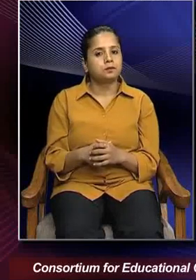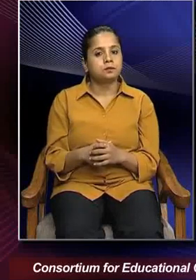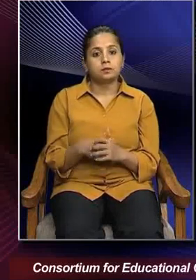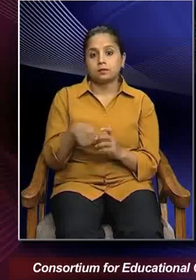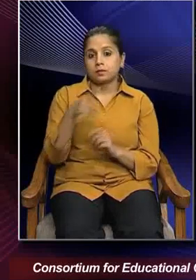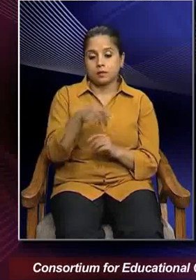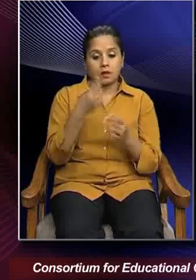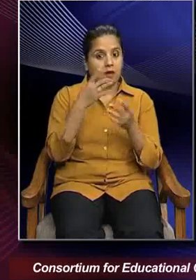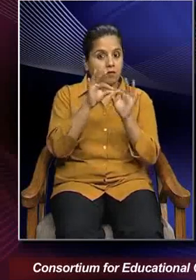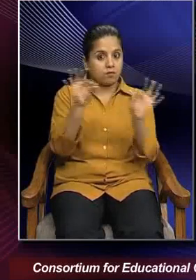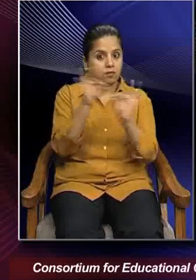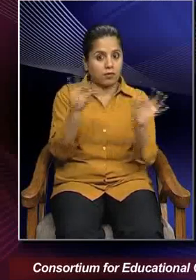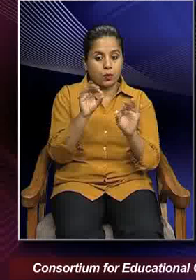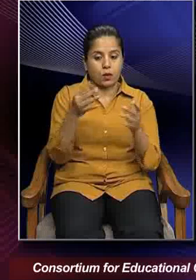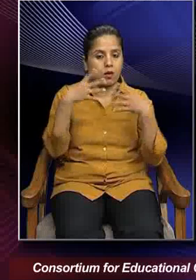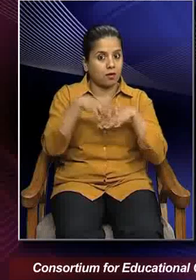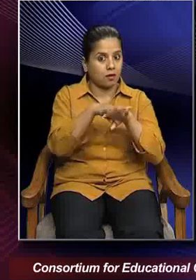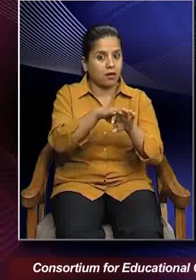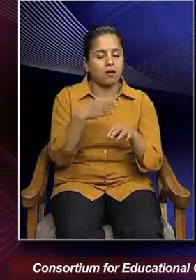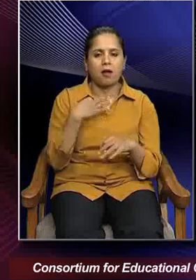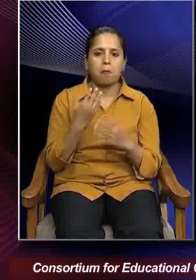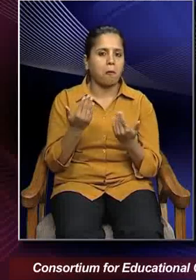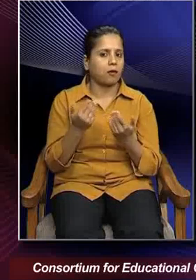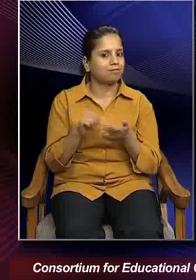Without threads, a cloth cannot exist.